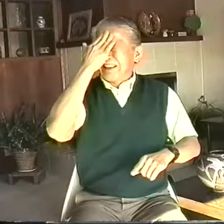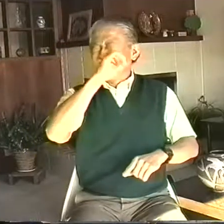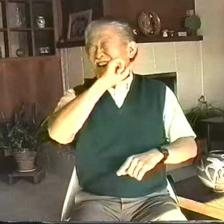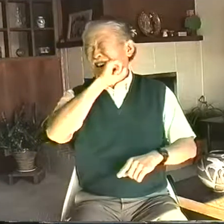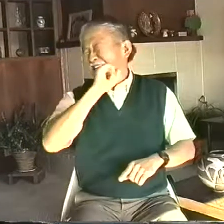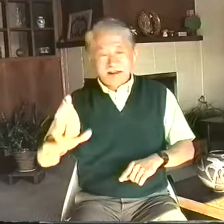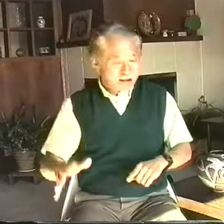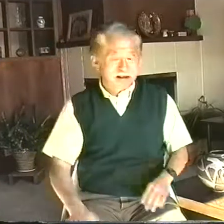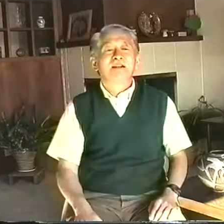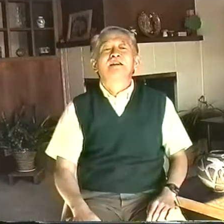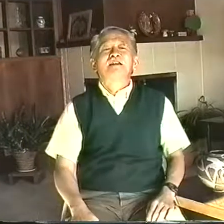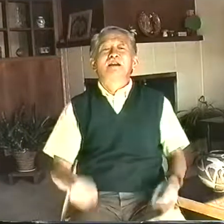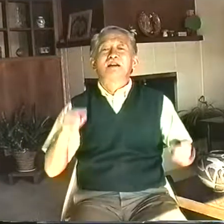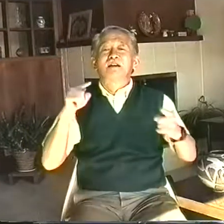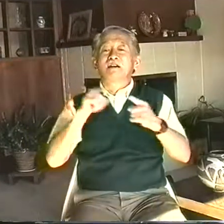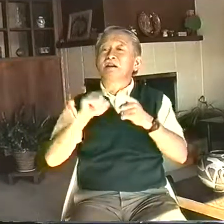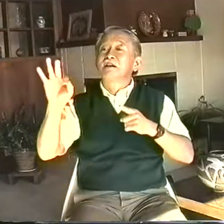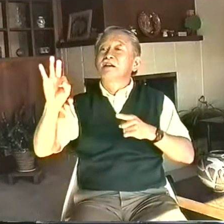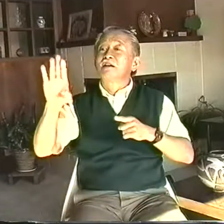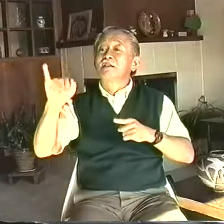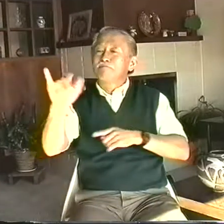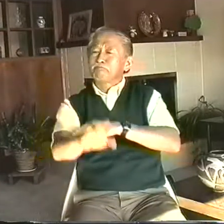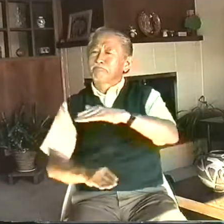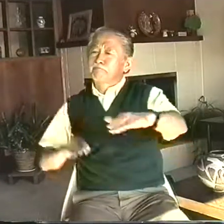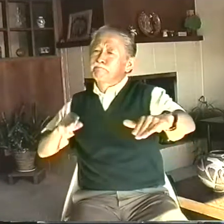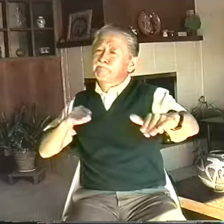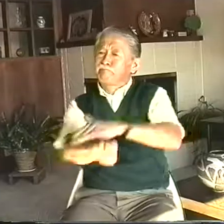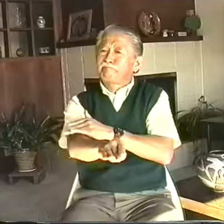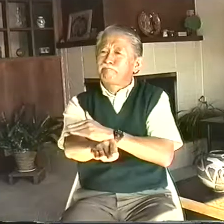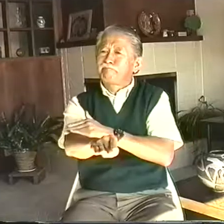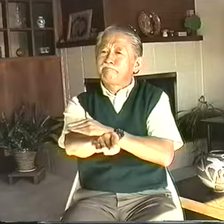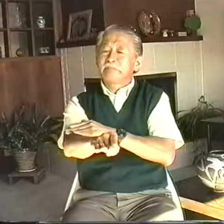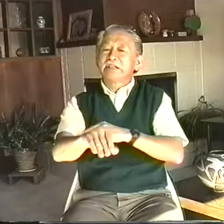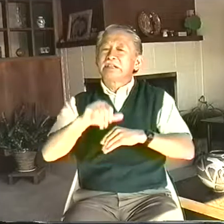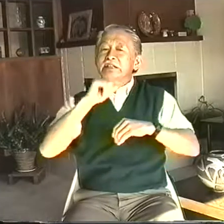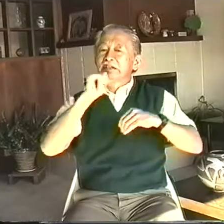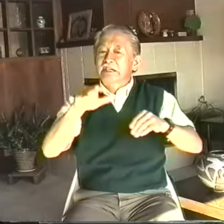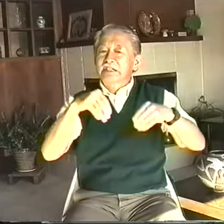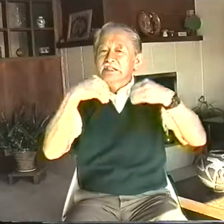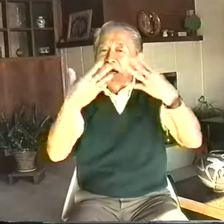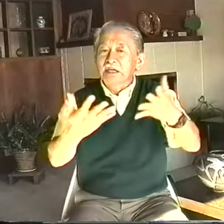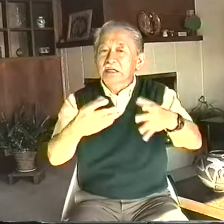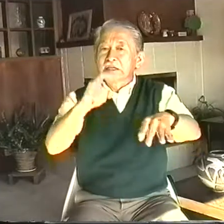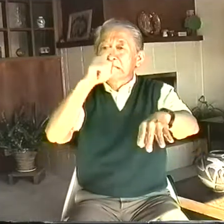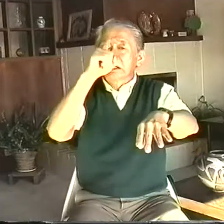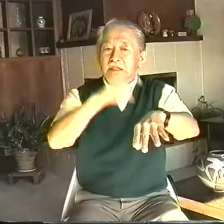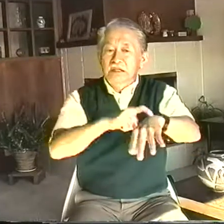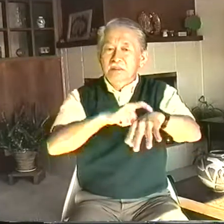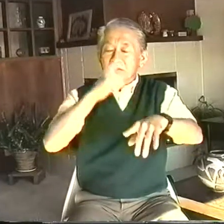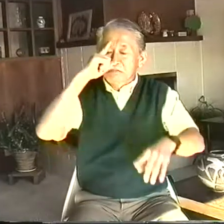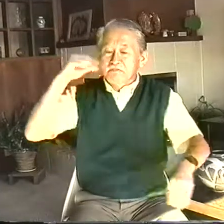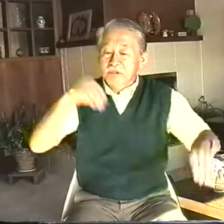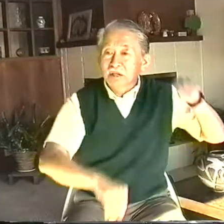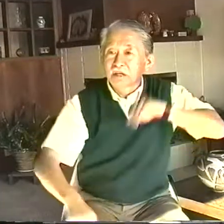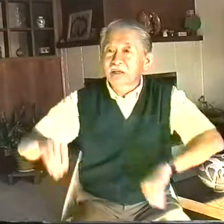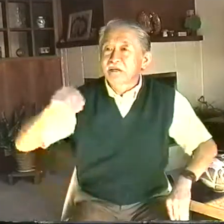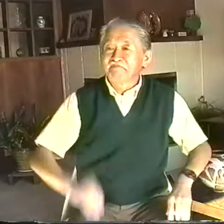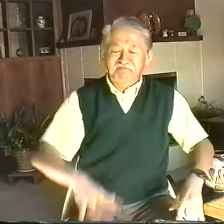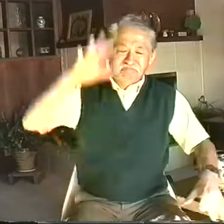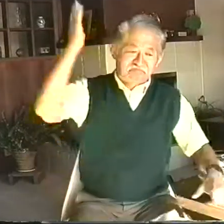executive order, the evacuation order, until one day the police raided his apartment, the FBI rather, raided his apartment and took him under